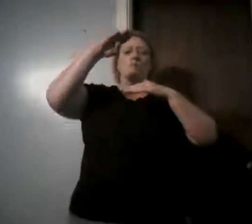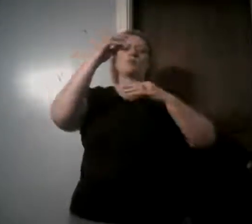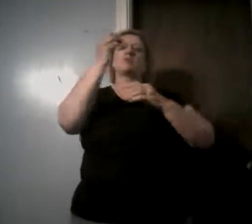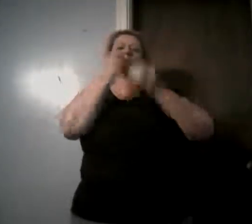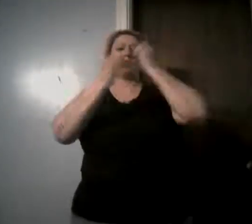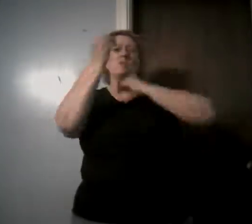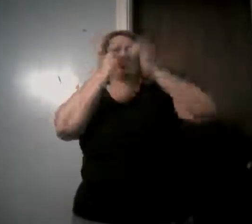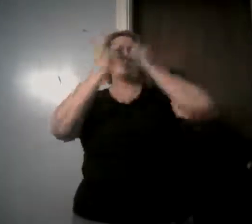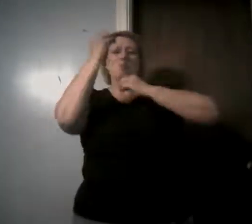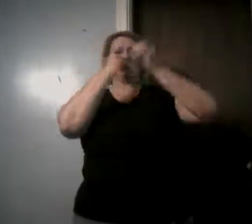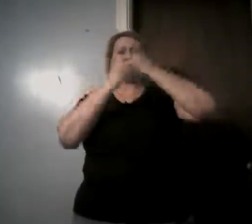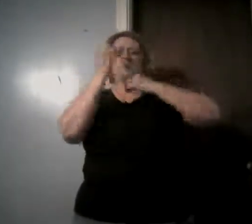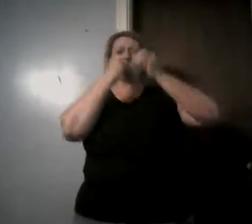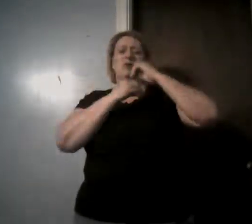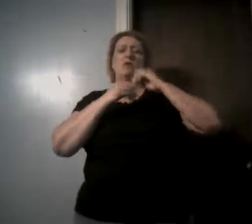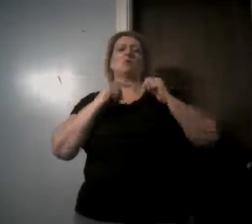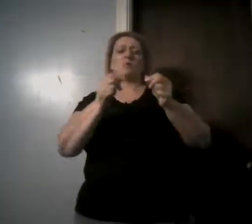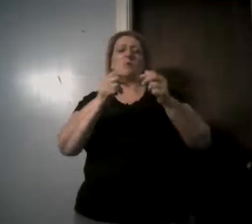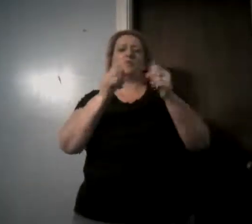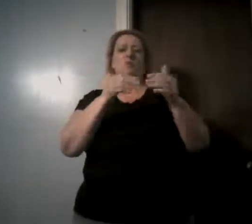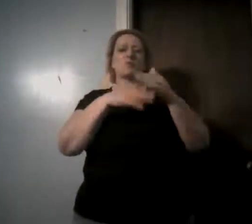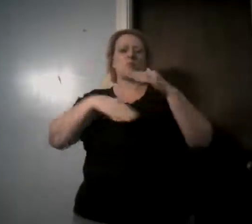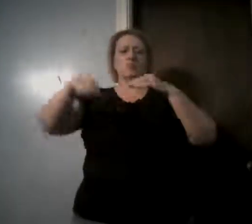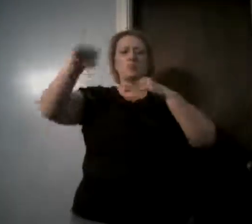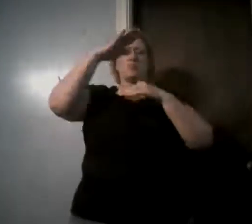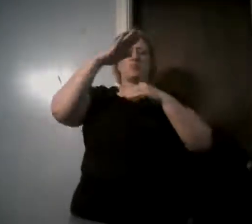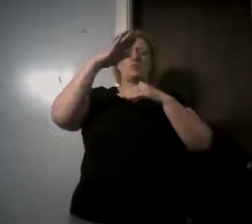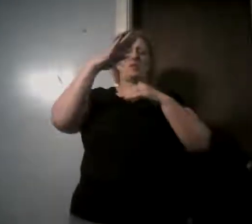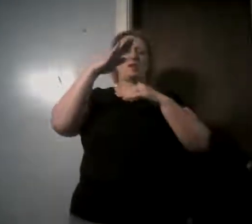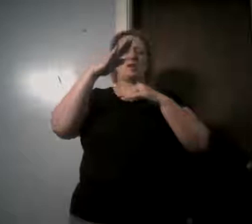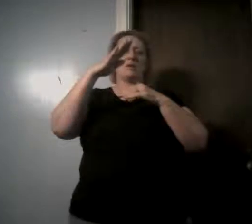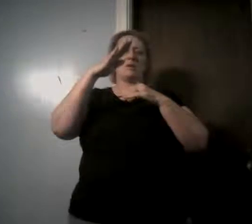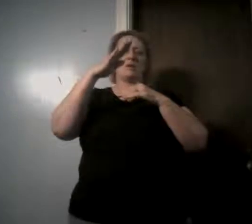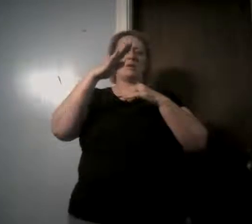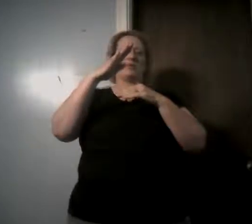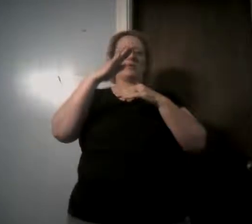Most of the time, hiccups will go away without doing anything.